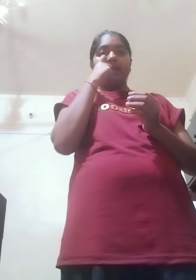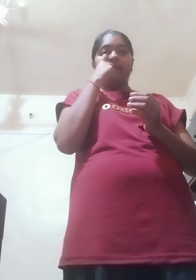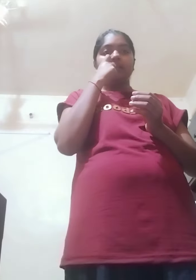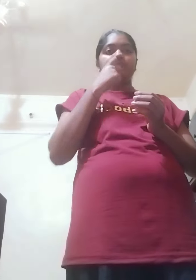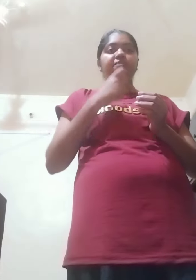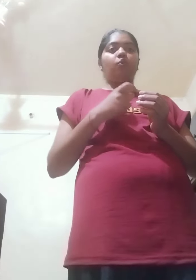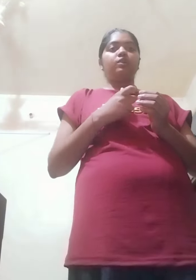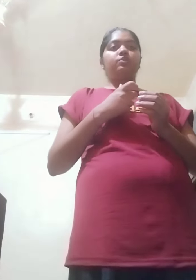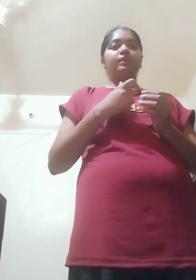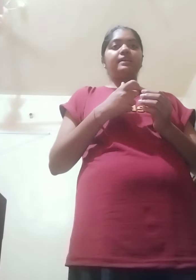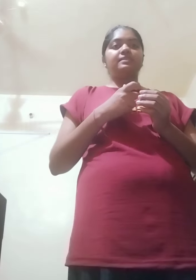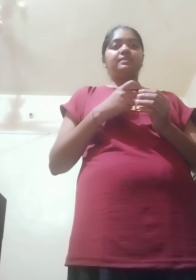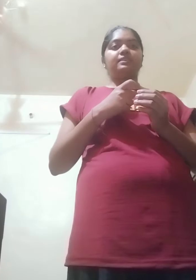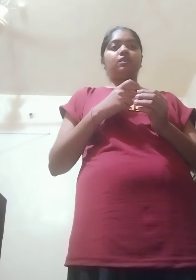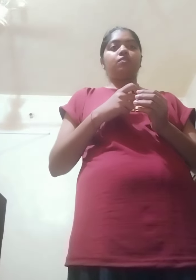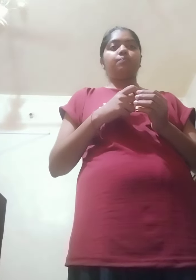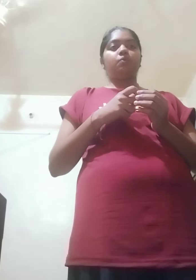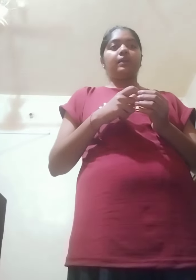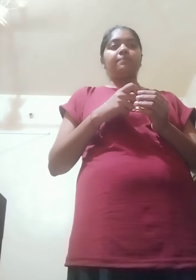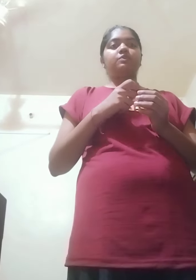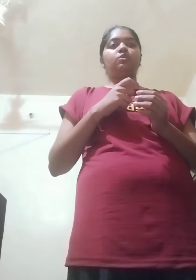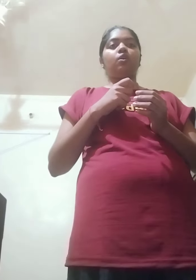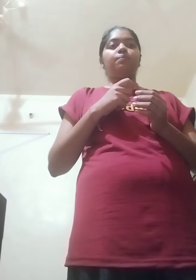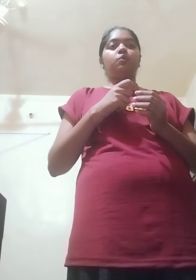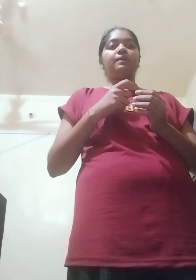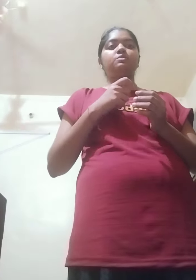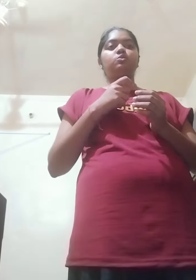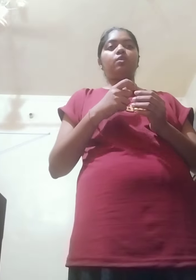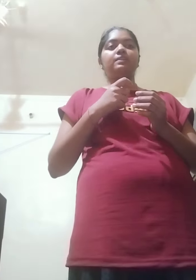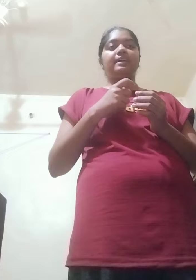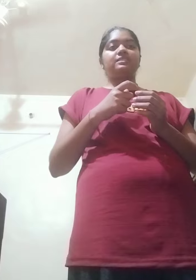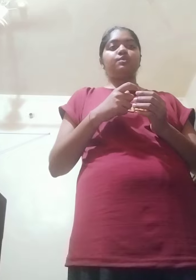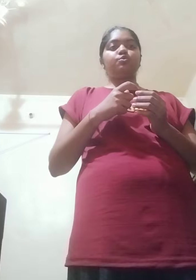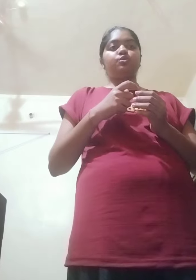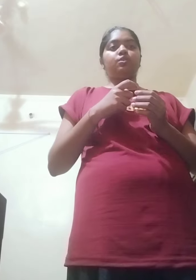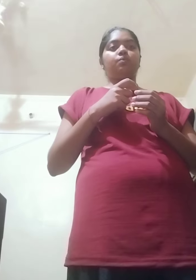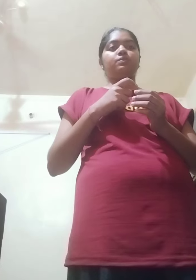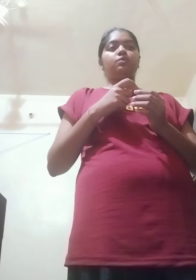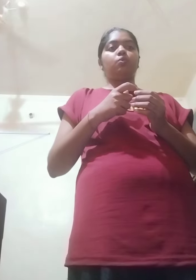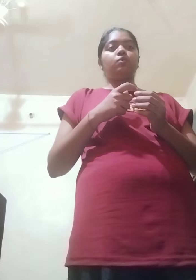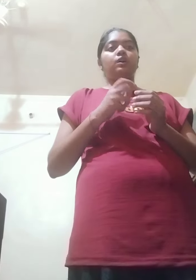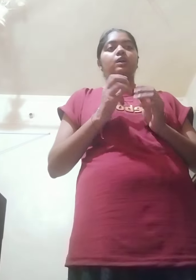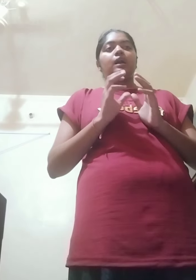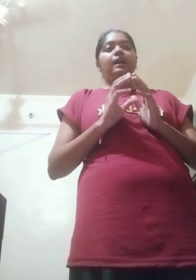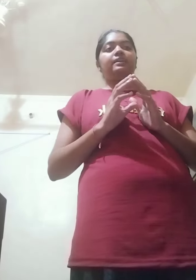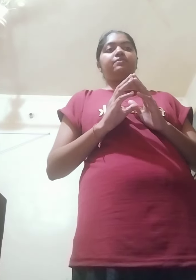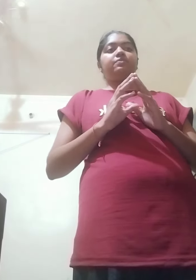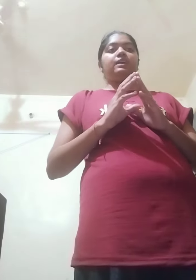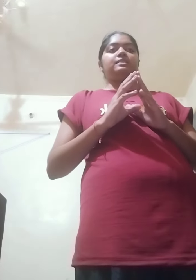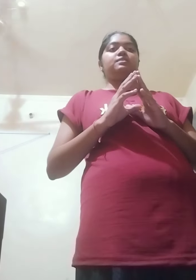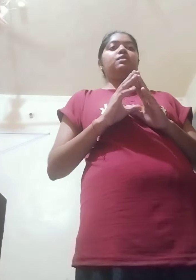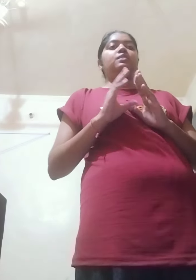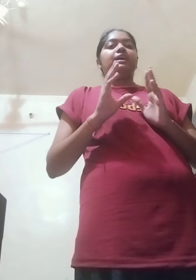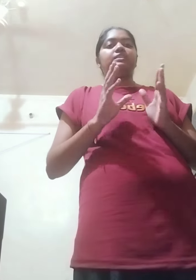and want to restrict our program, the program's normal execution of the code, are referred as the